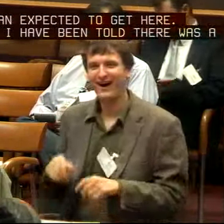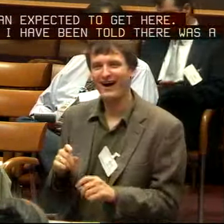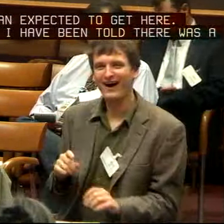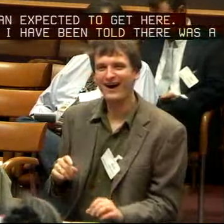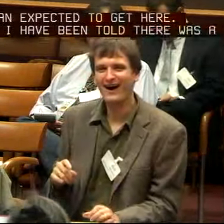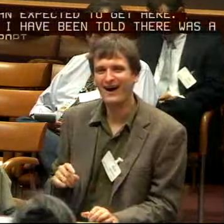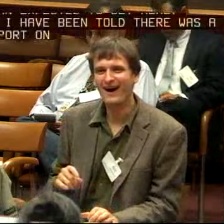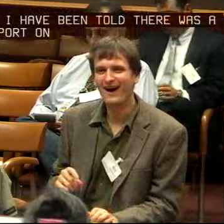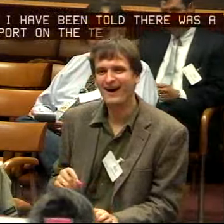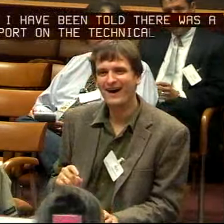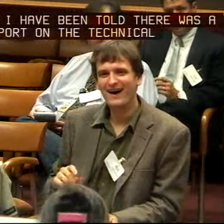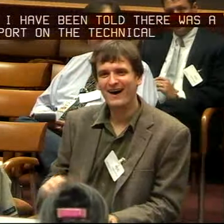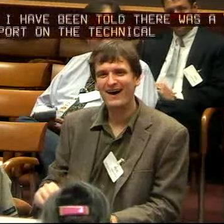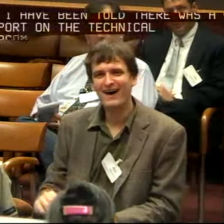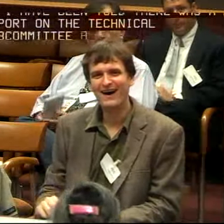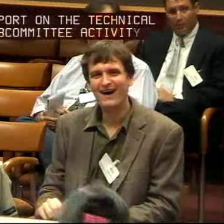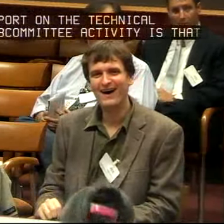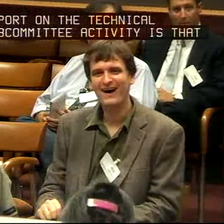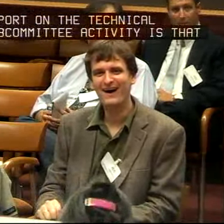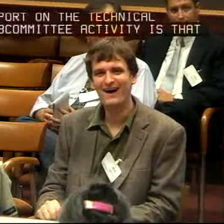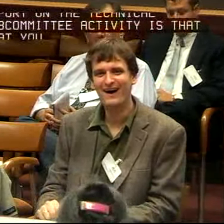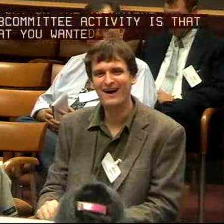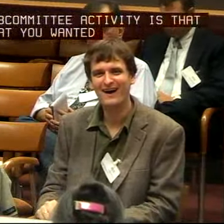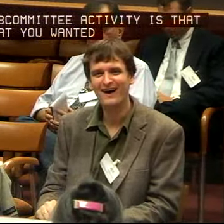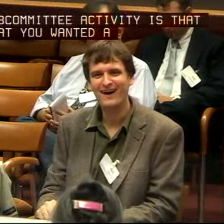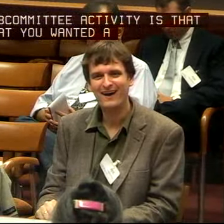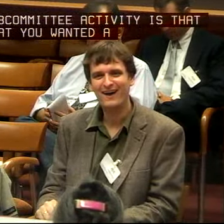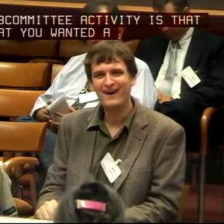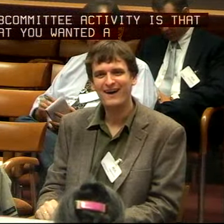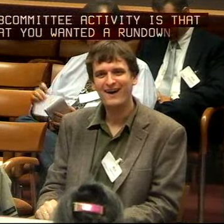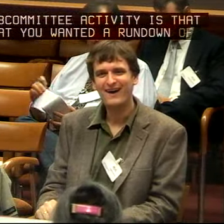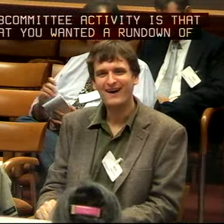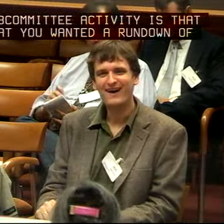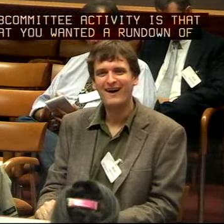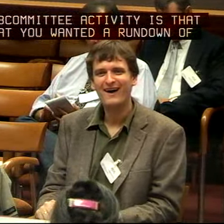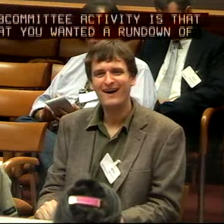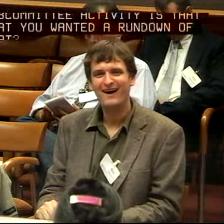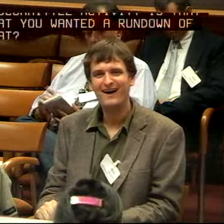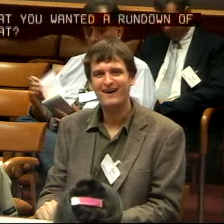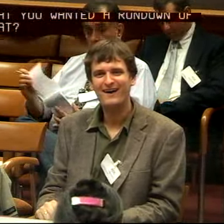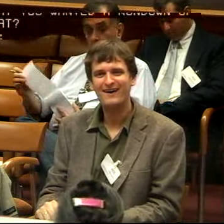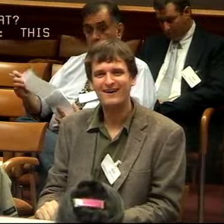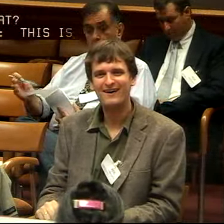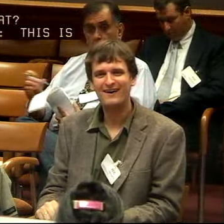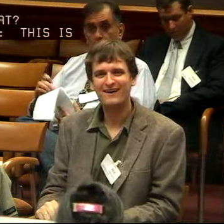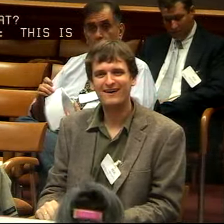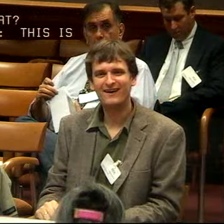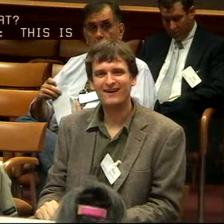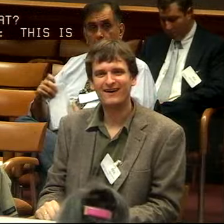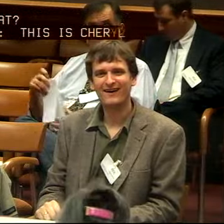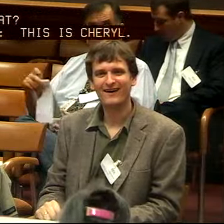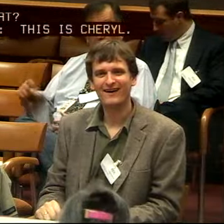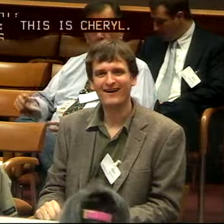is Cheryl. Yes, Christian. We were just on the agenda. We had an opportunity for a discussion of